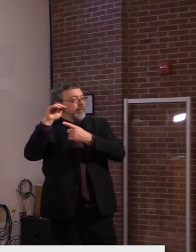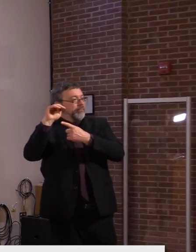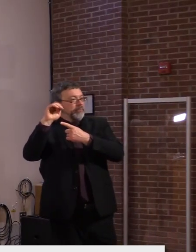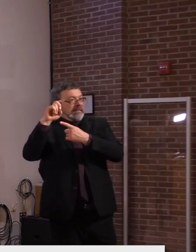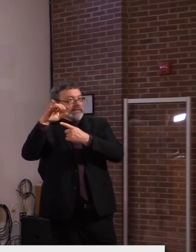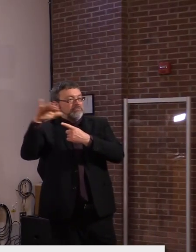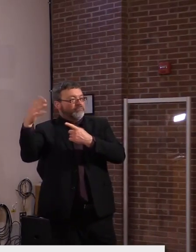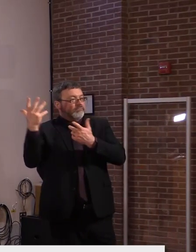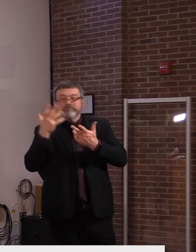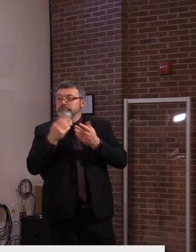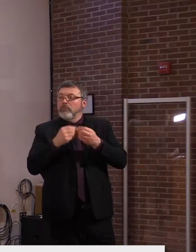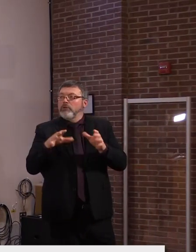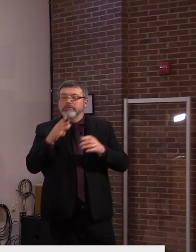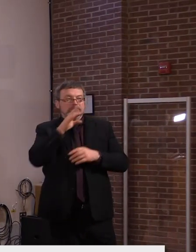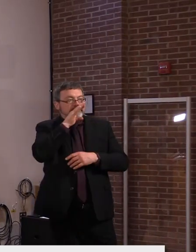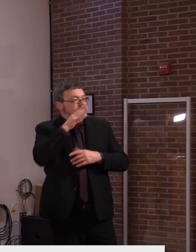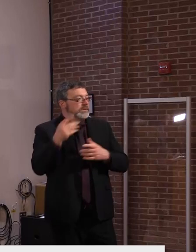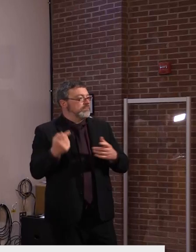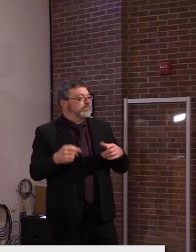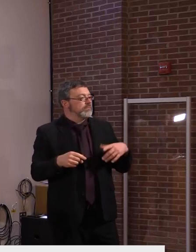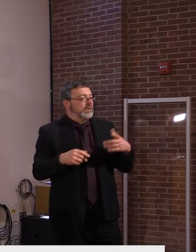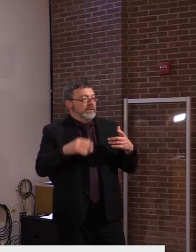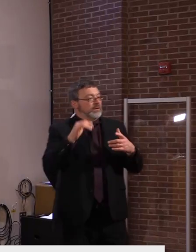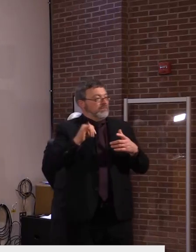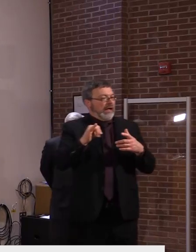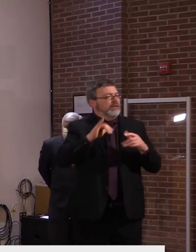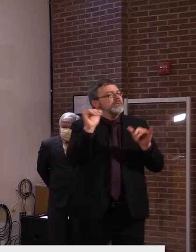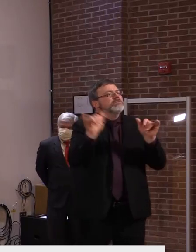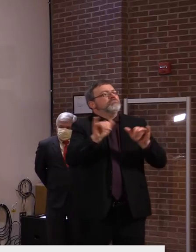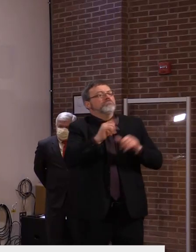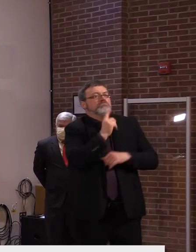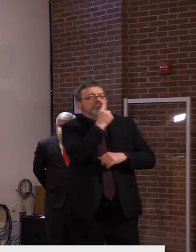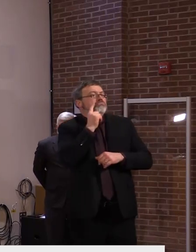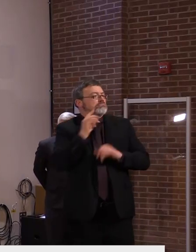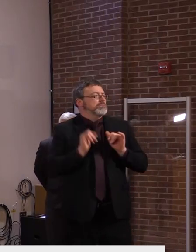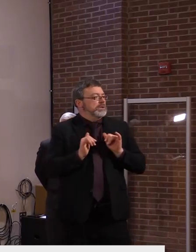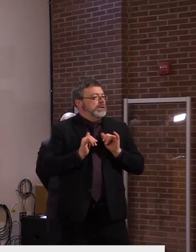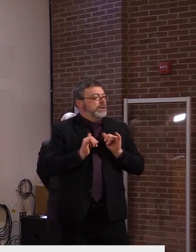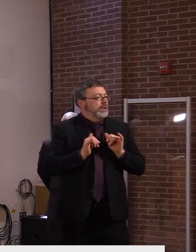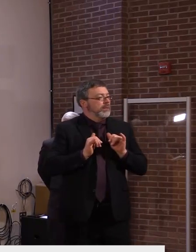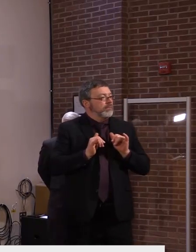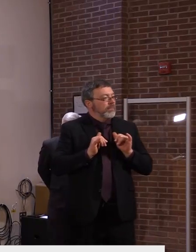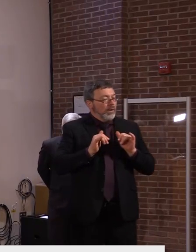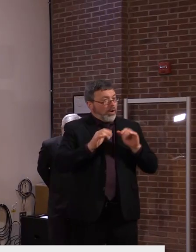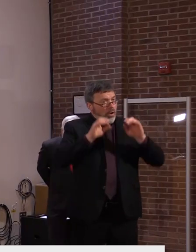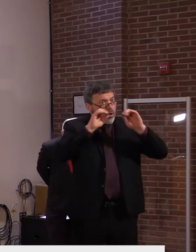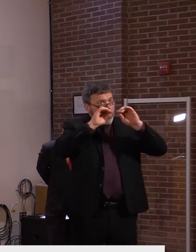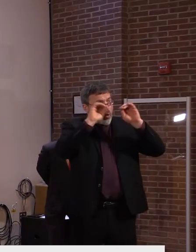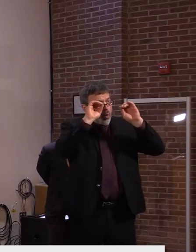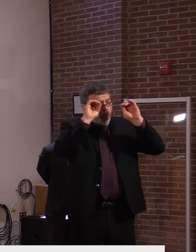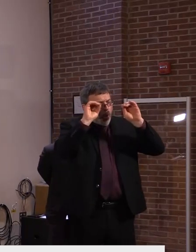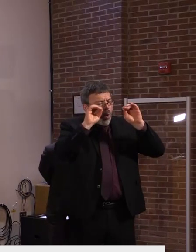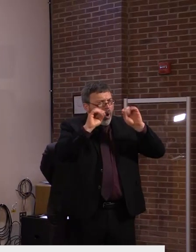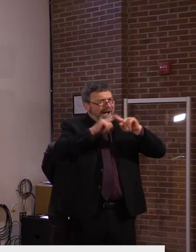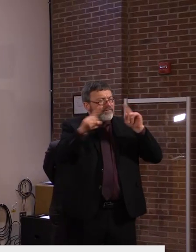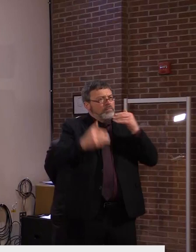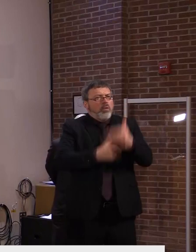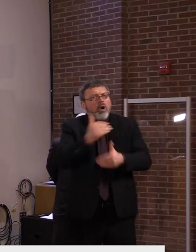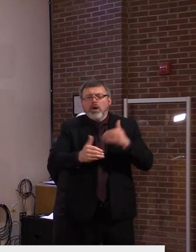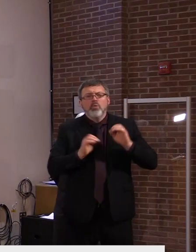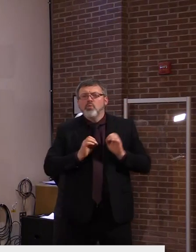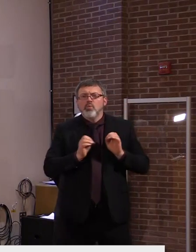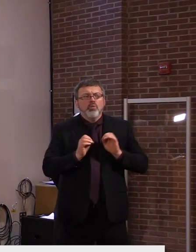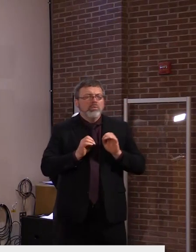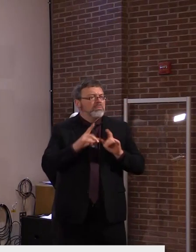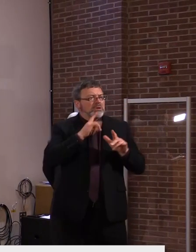swab, nothing different in what you do to get the test. It's just a difference in the ability of us to get a